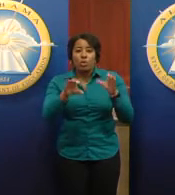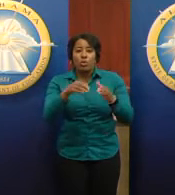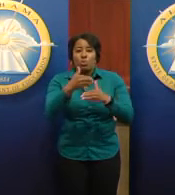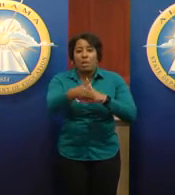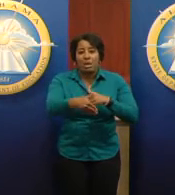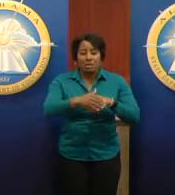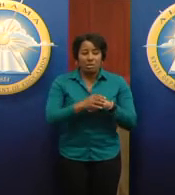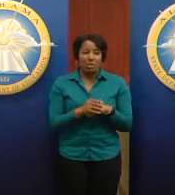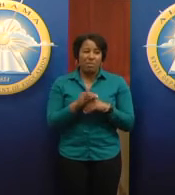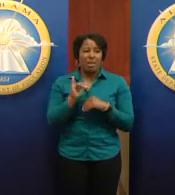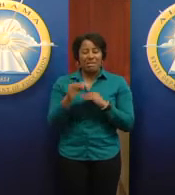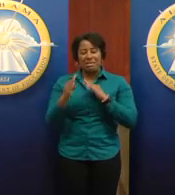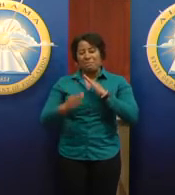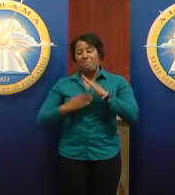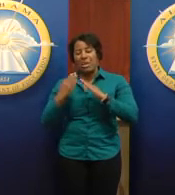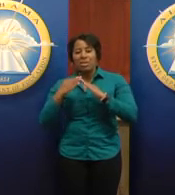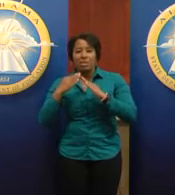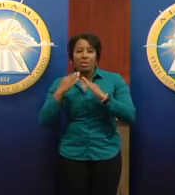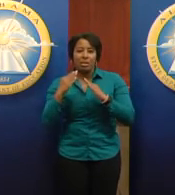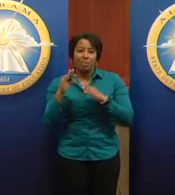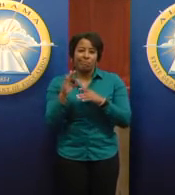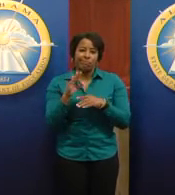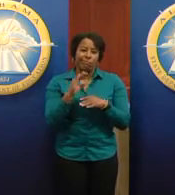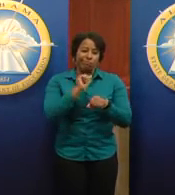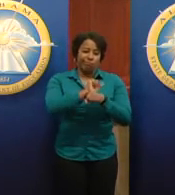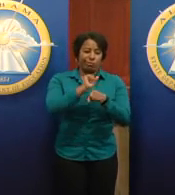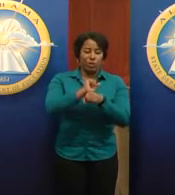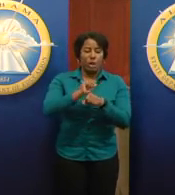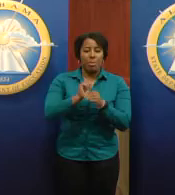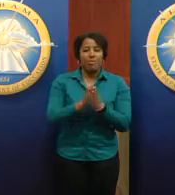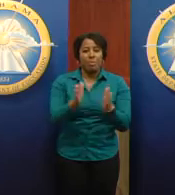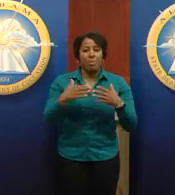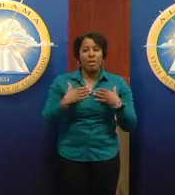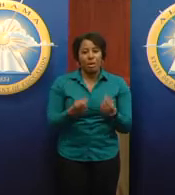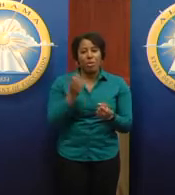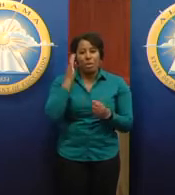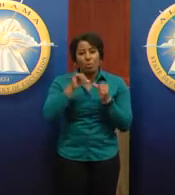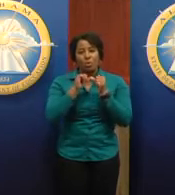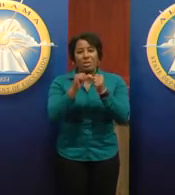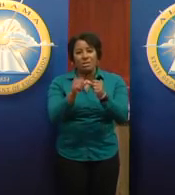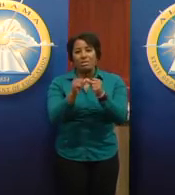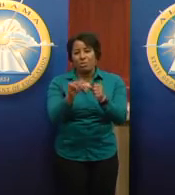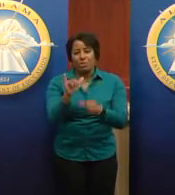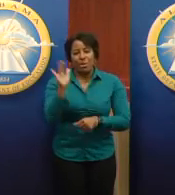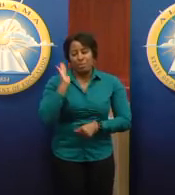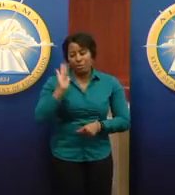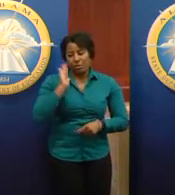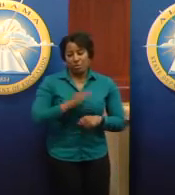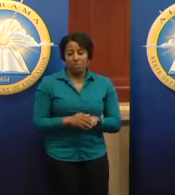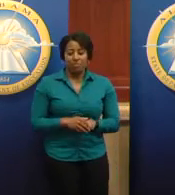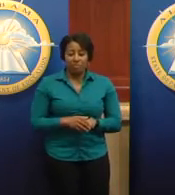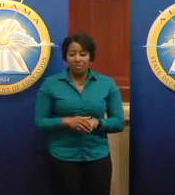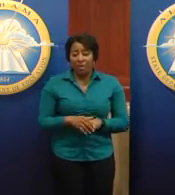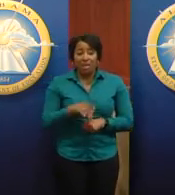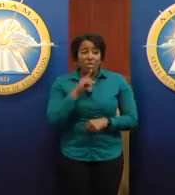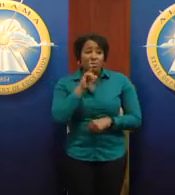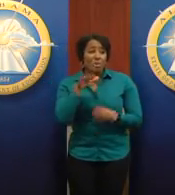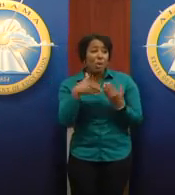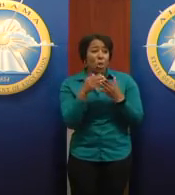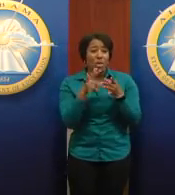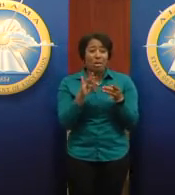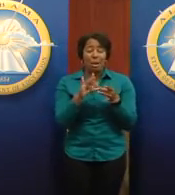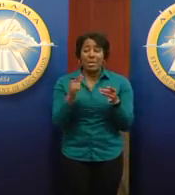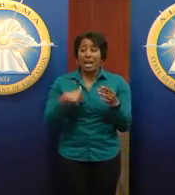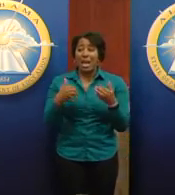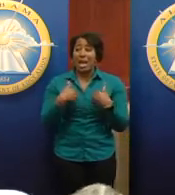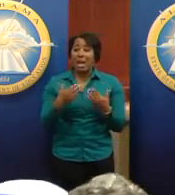that's a basic function of public health, and that will continue as it always has. So that's really all the prepared remarks I had to make, but I'll